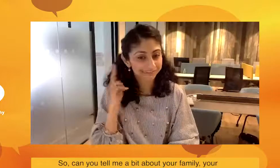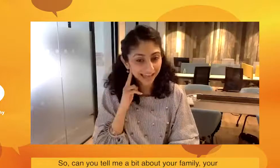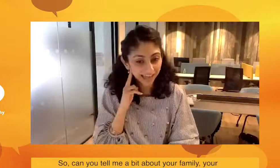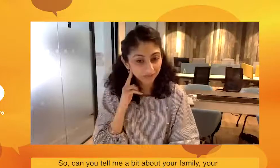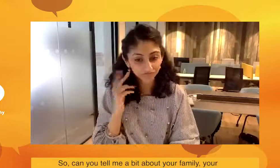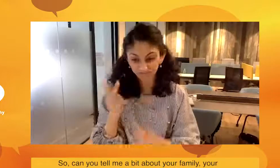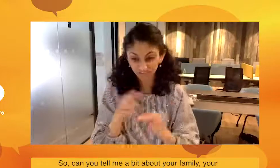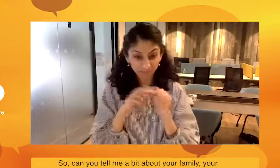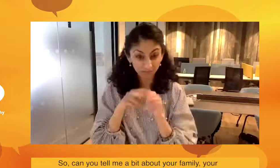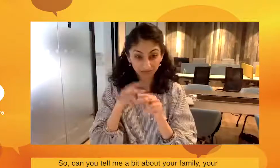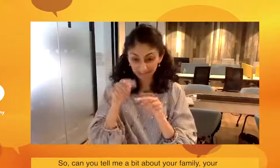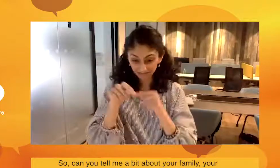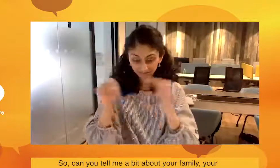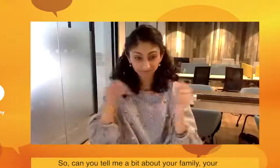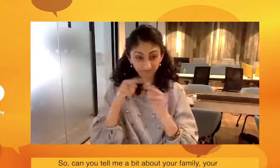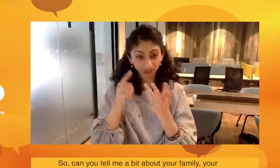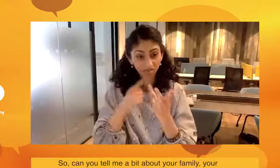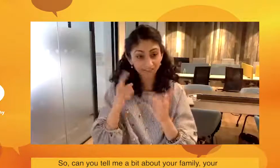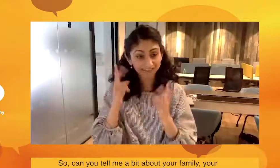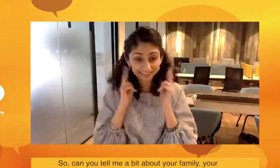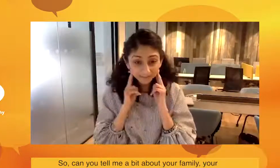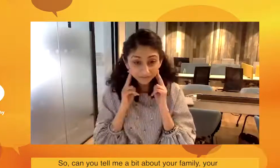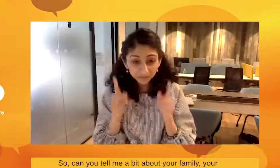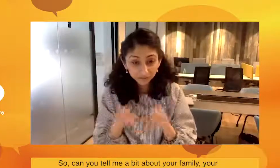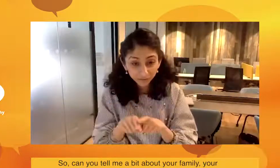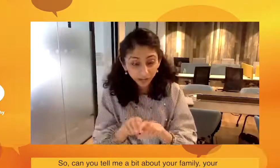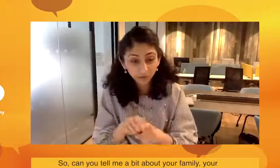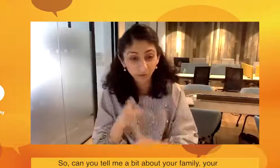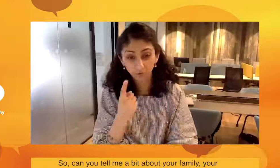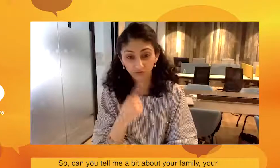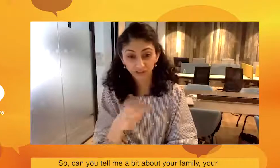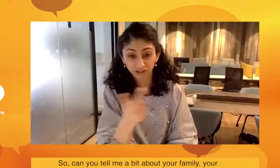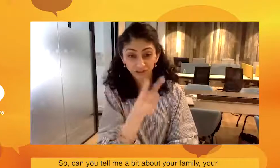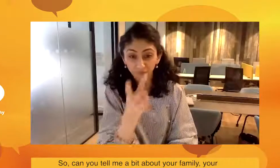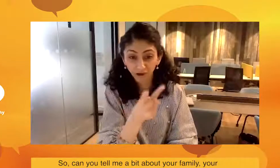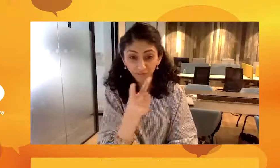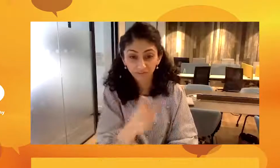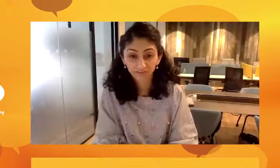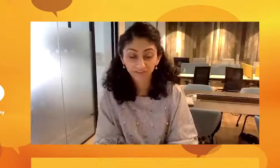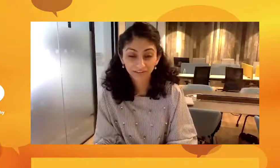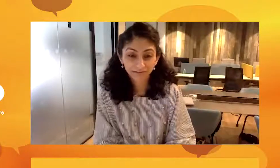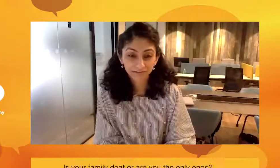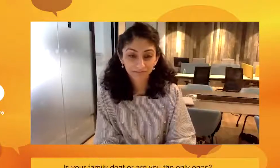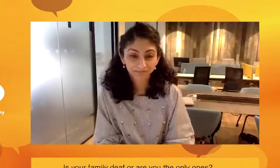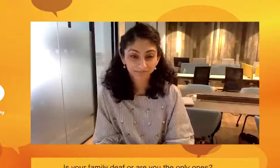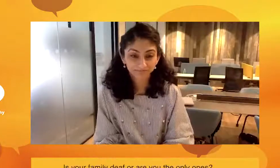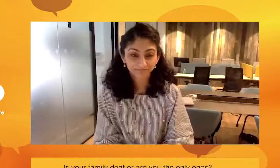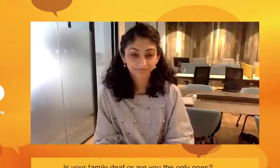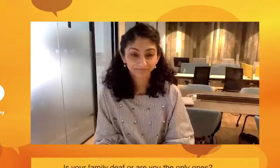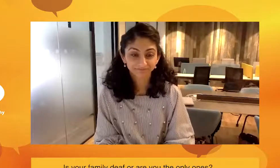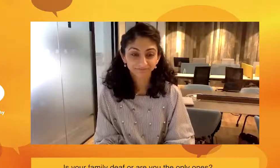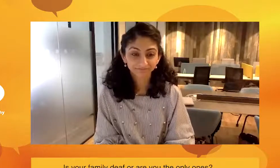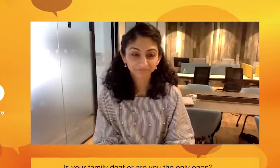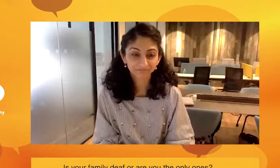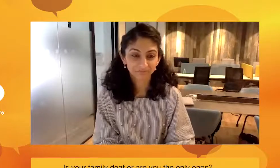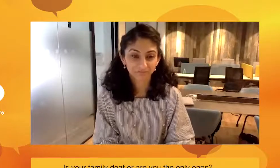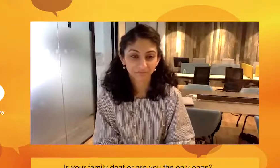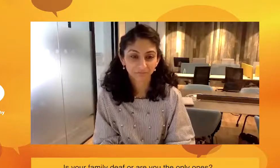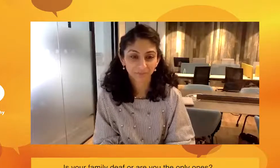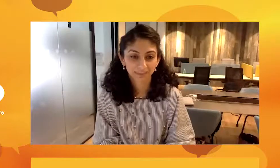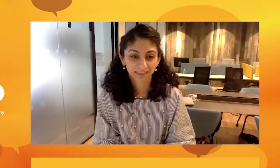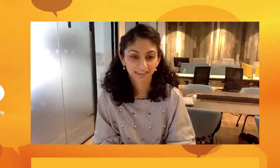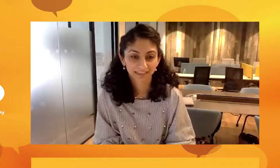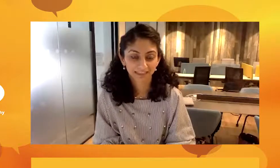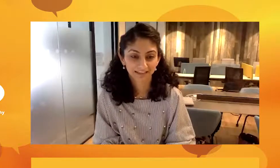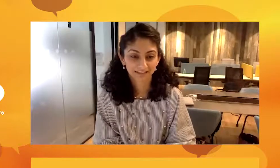So, can you tell me a bit about your family, your background? Are you both deaf? Is your family deaf, or are you the only ones?